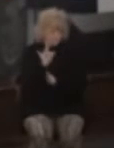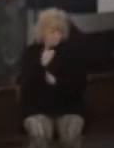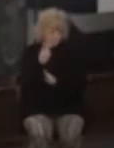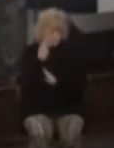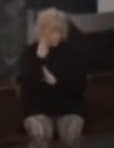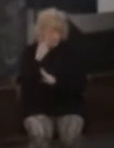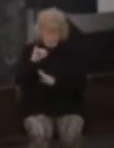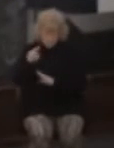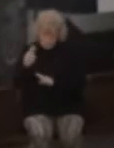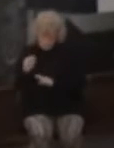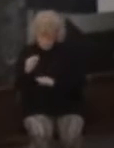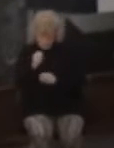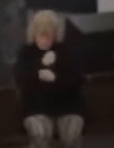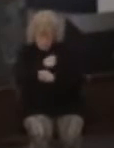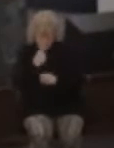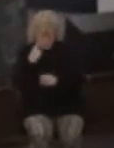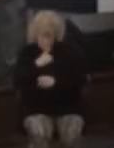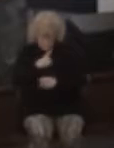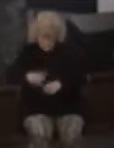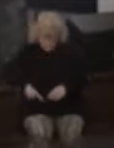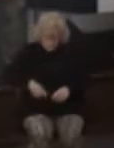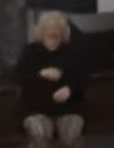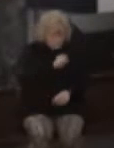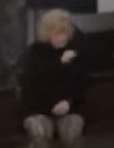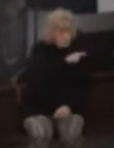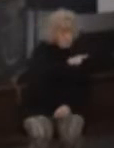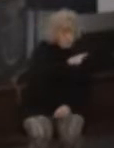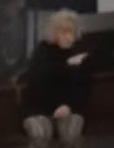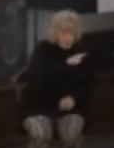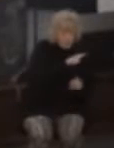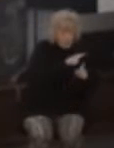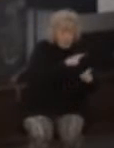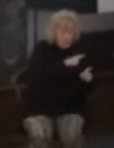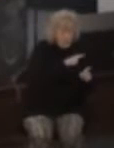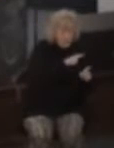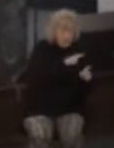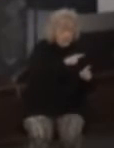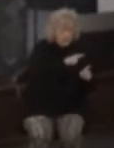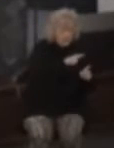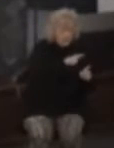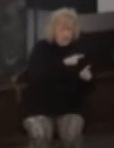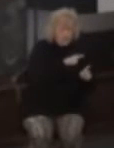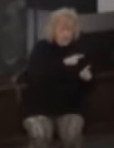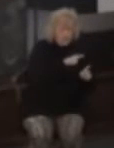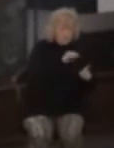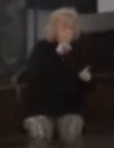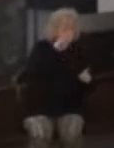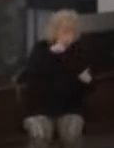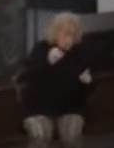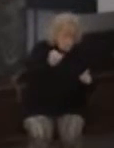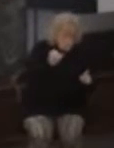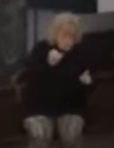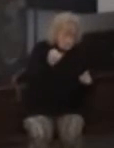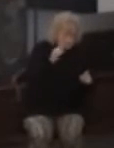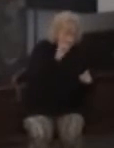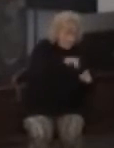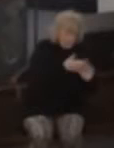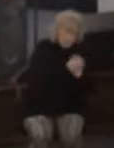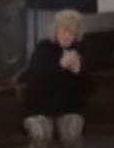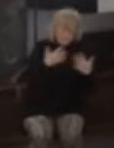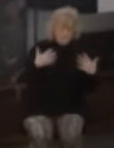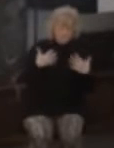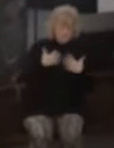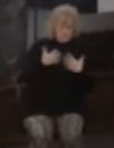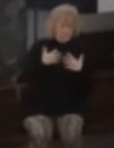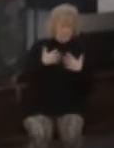love for David, we see Saul's jealousy for David, and then Saul's resulting fear of David, and it illustrates for us the very simple truth